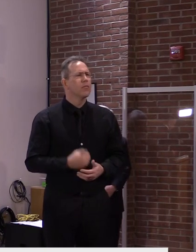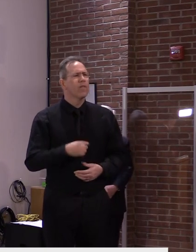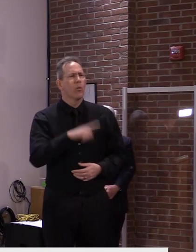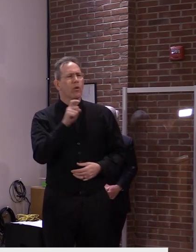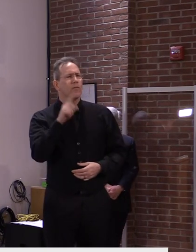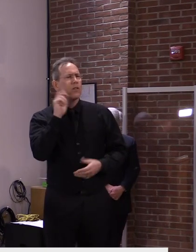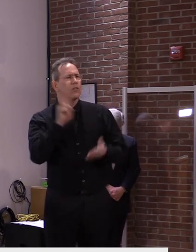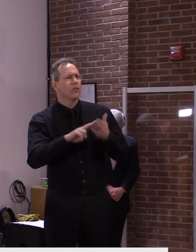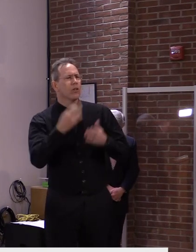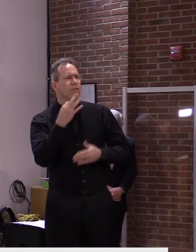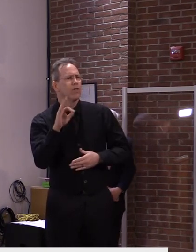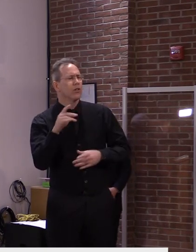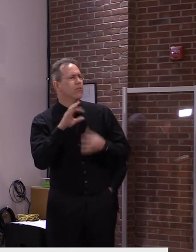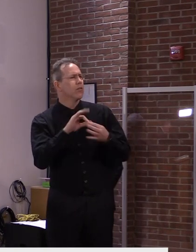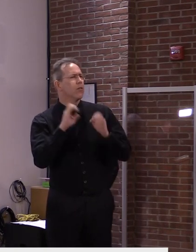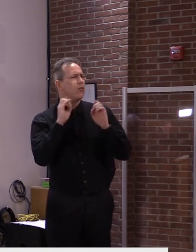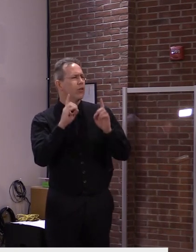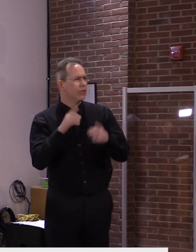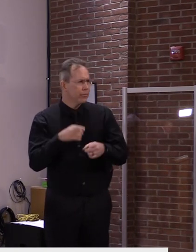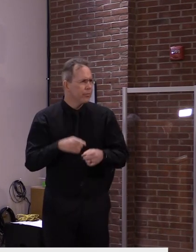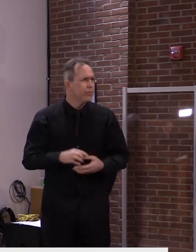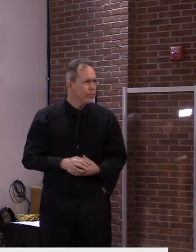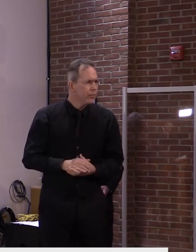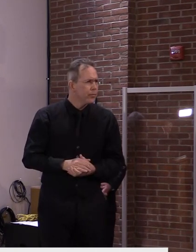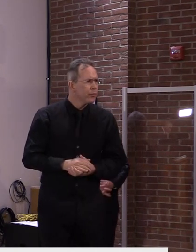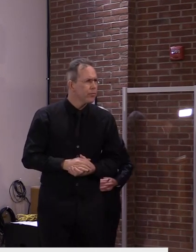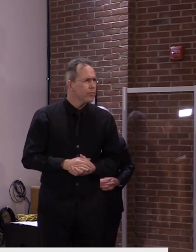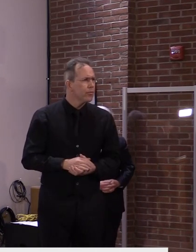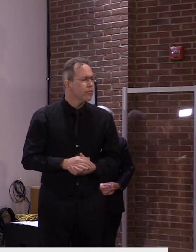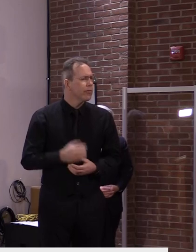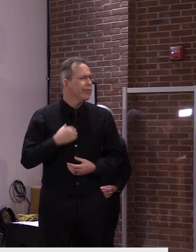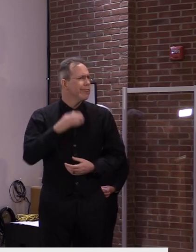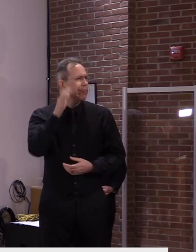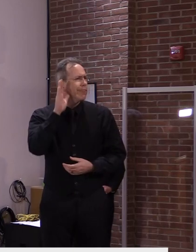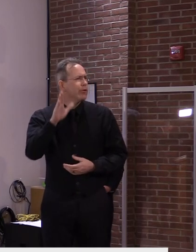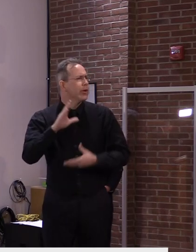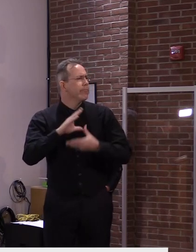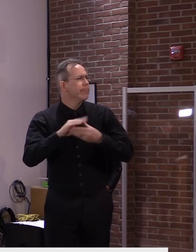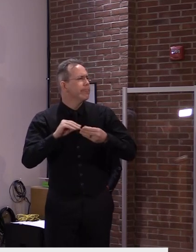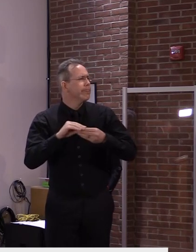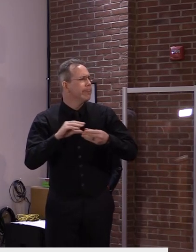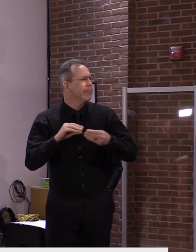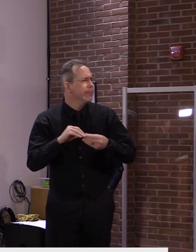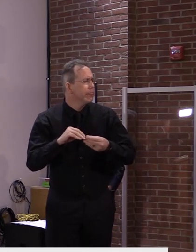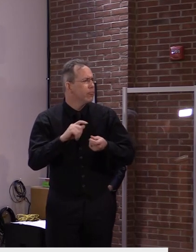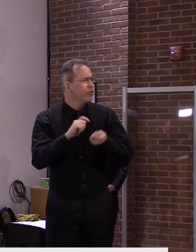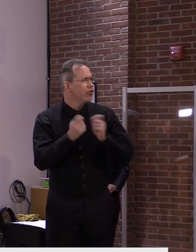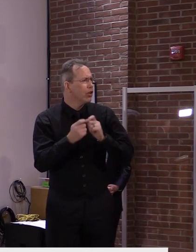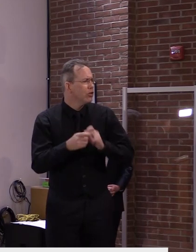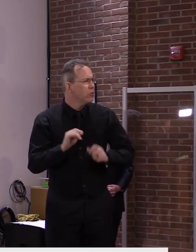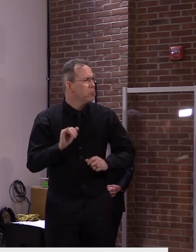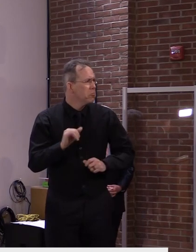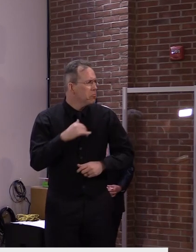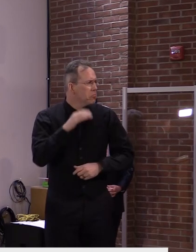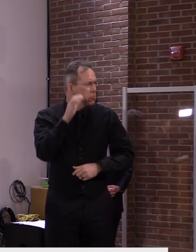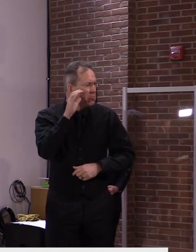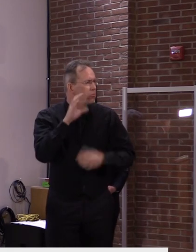Listening to your outline of the proposed changes for